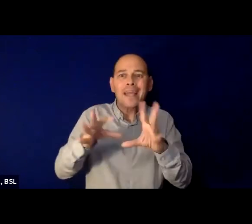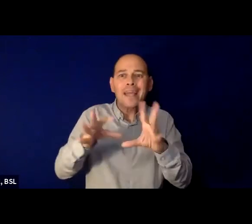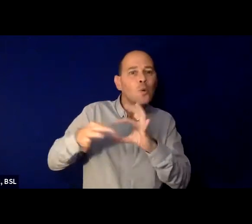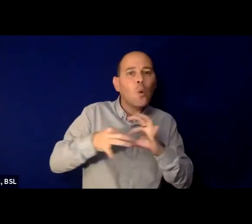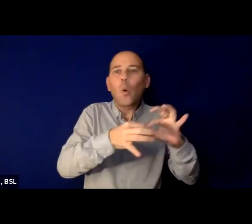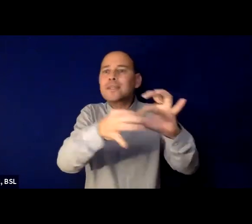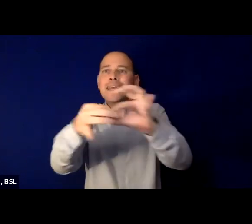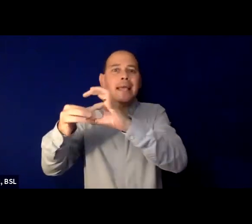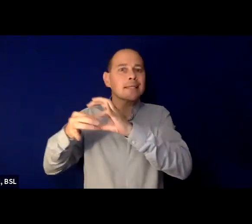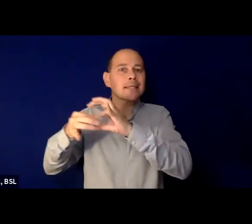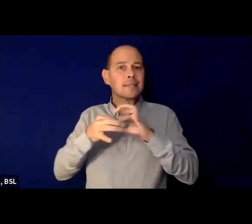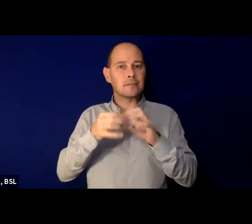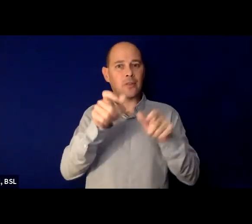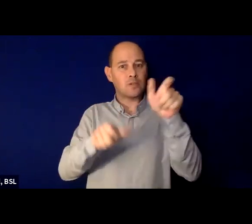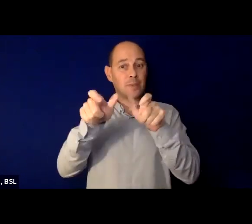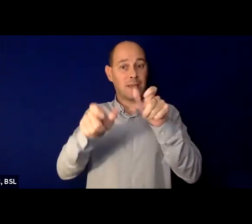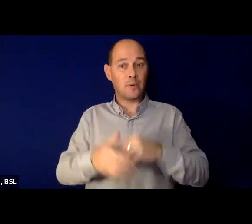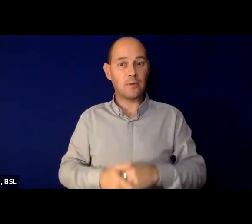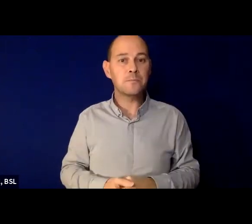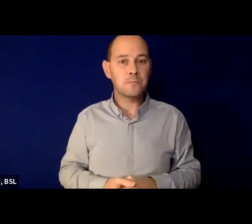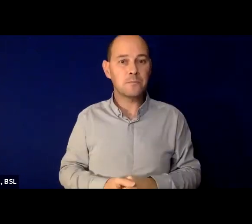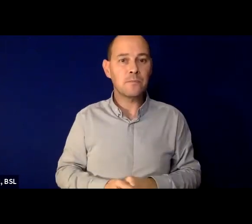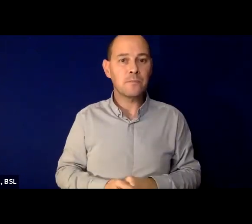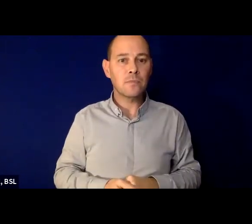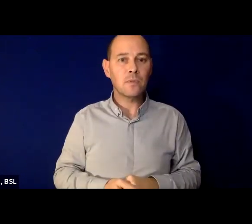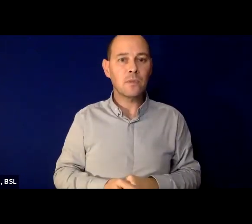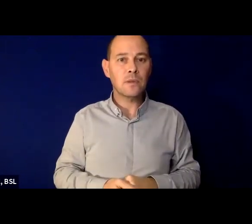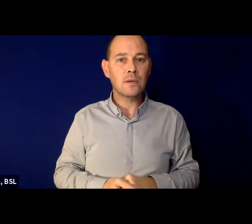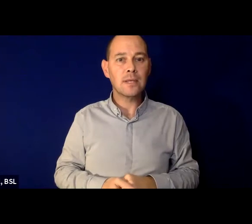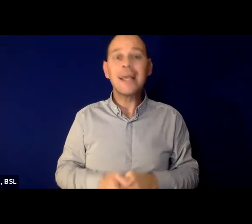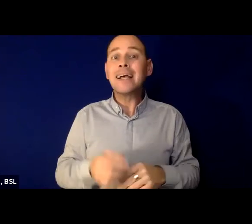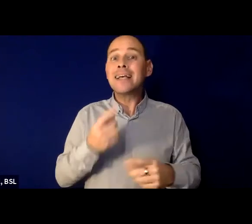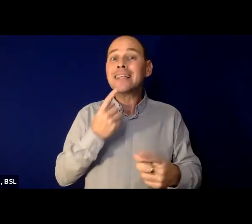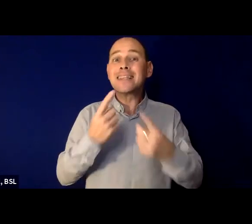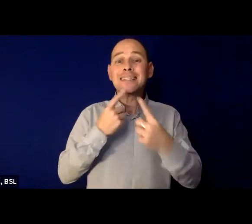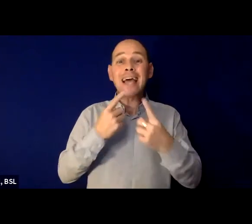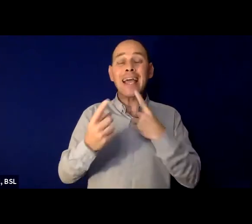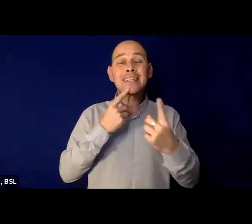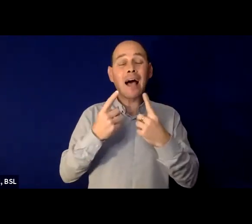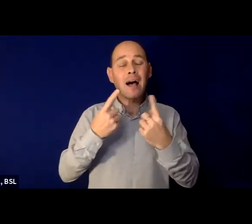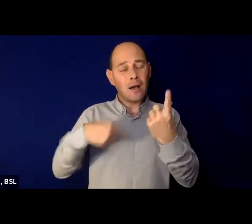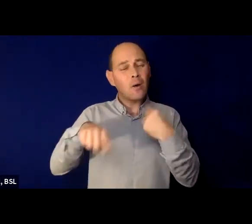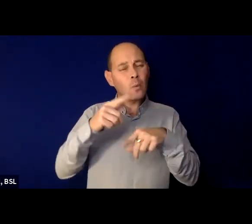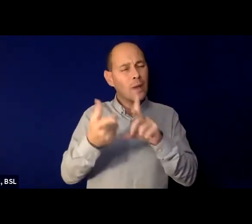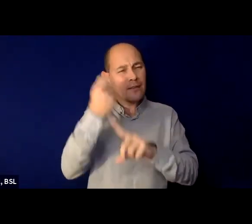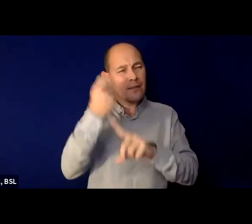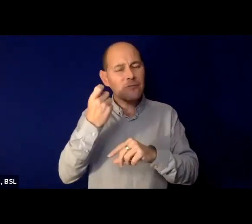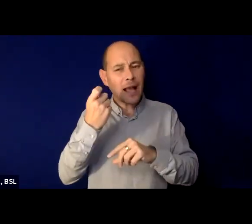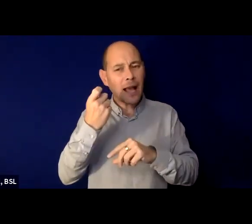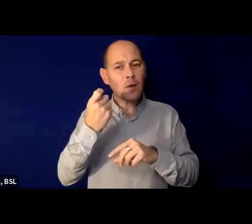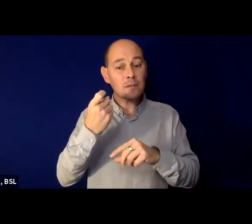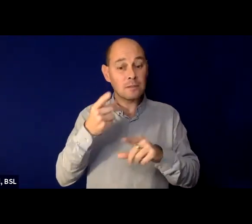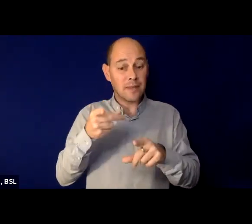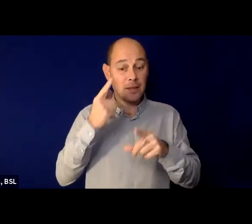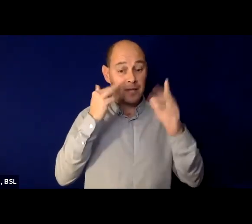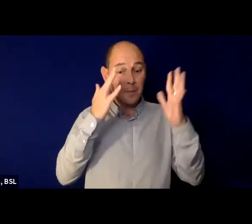one. The other major finding we found is that, Ethiopia is currently, having, piloting